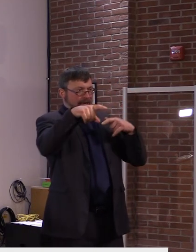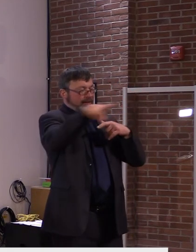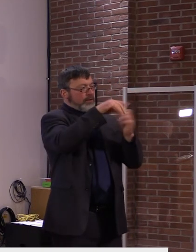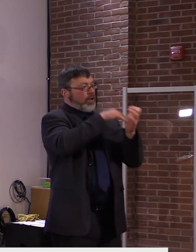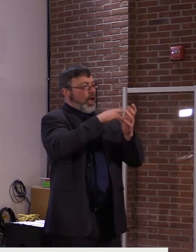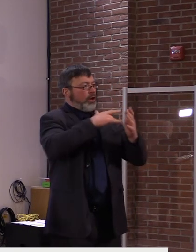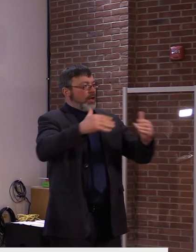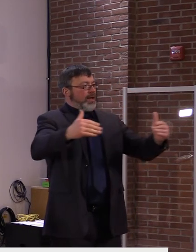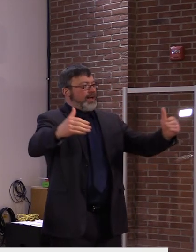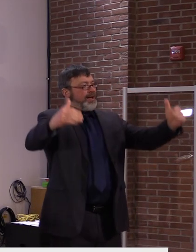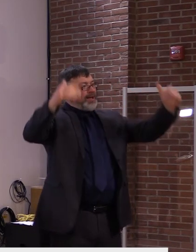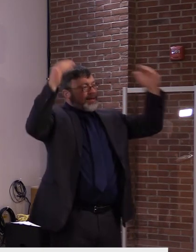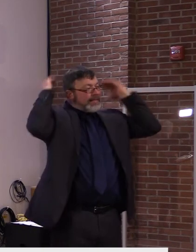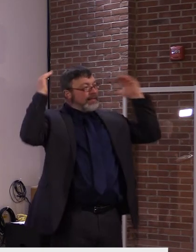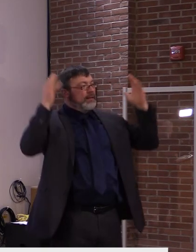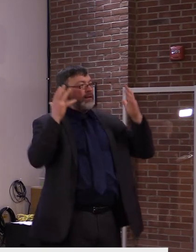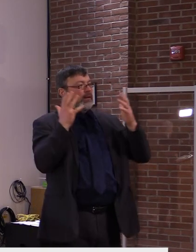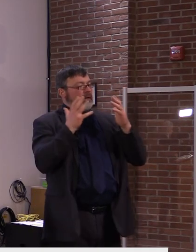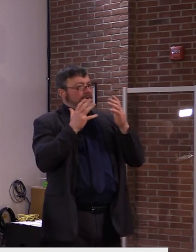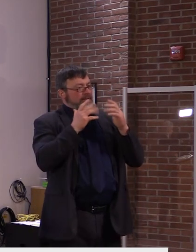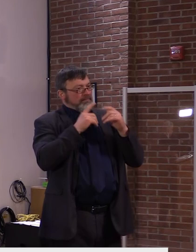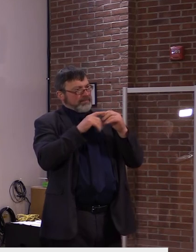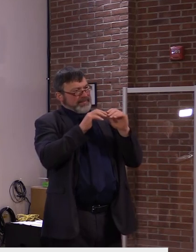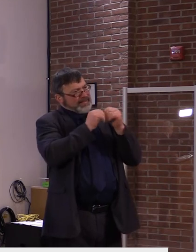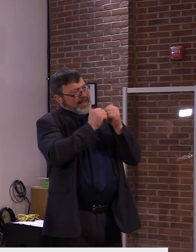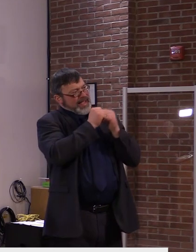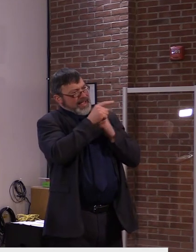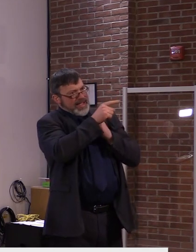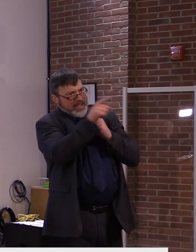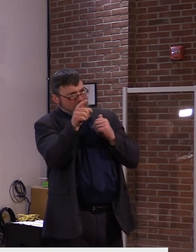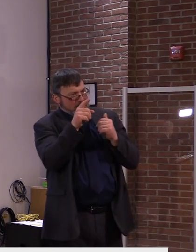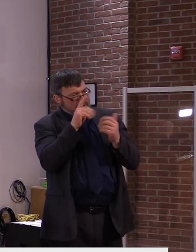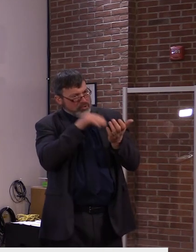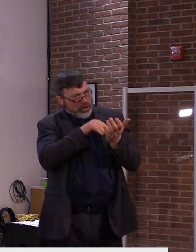this verification process, but there will be a verification process.